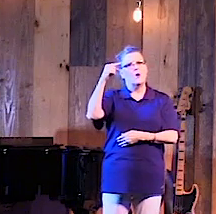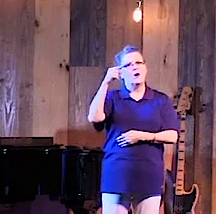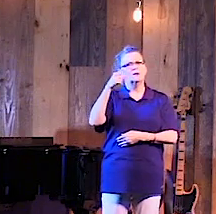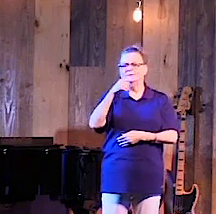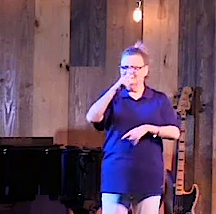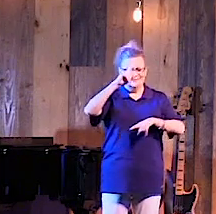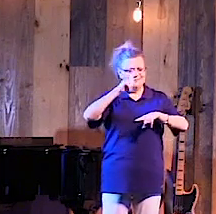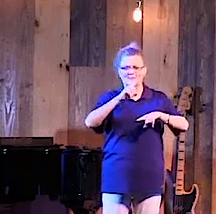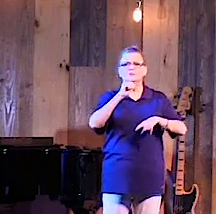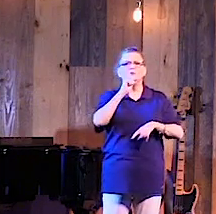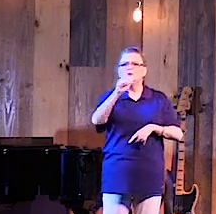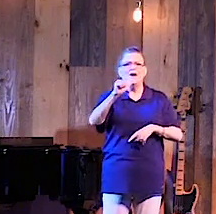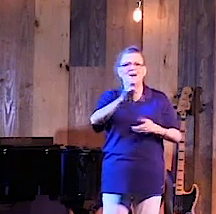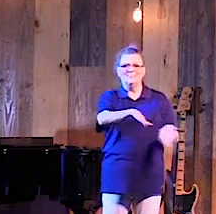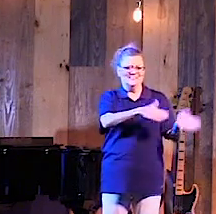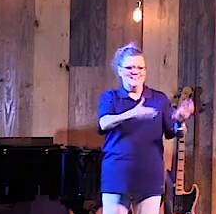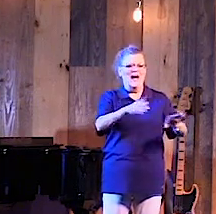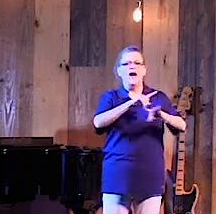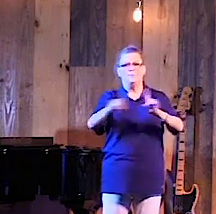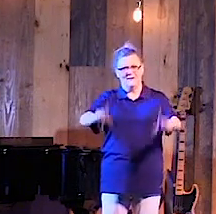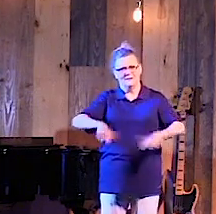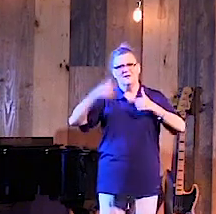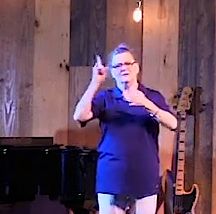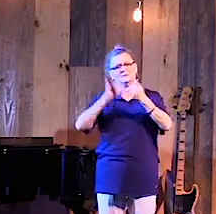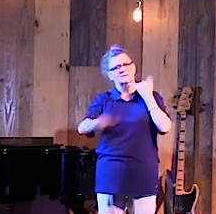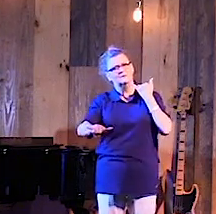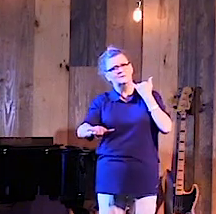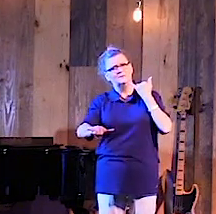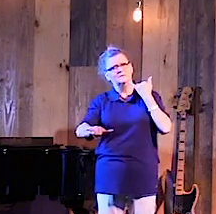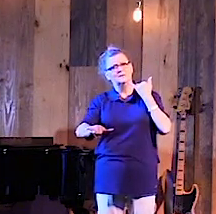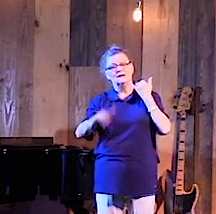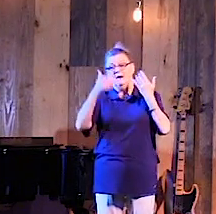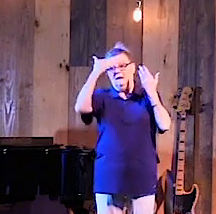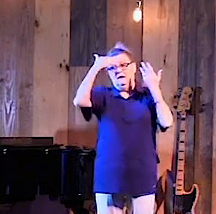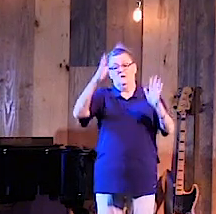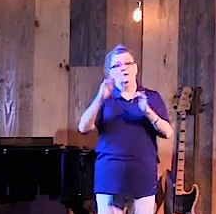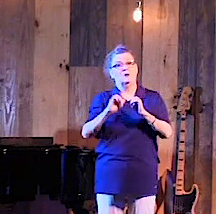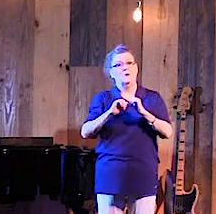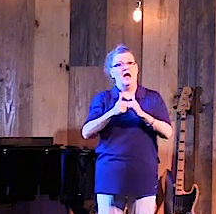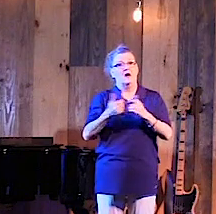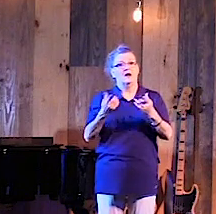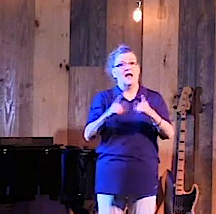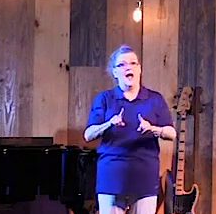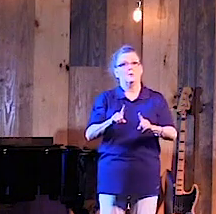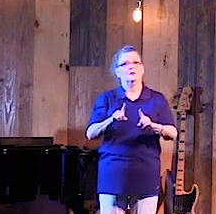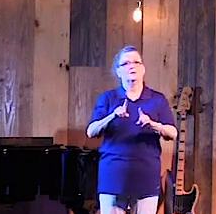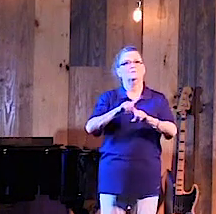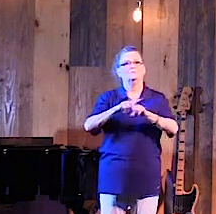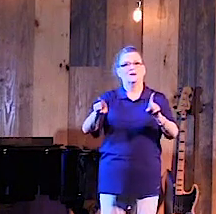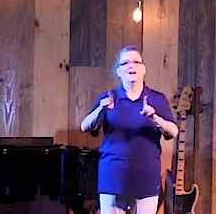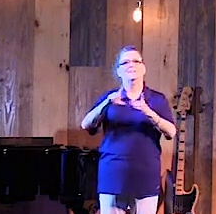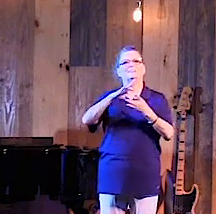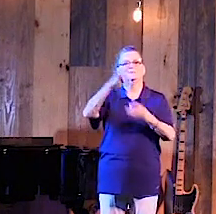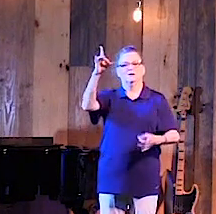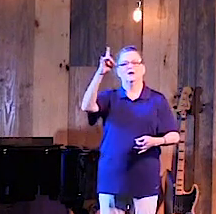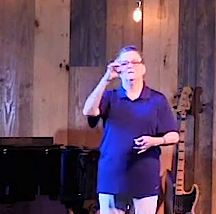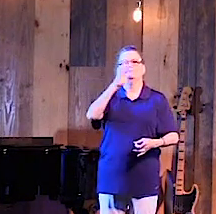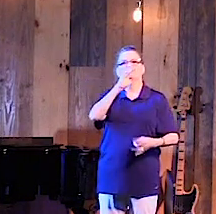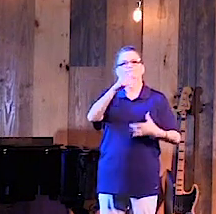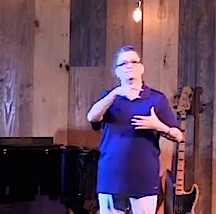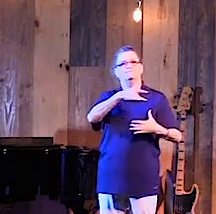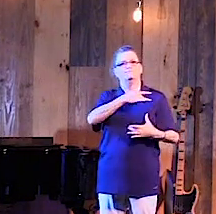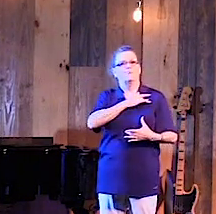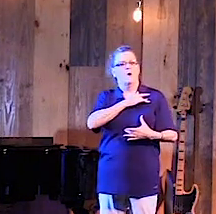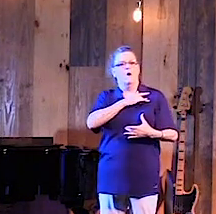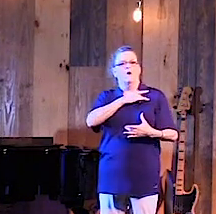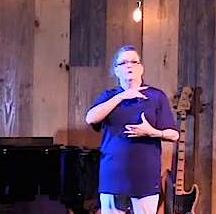life. How I remember that, I do not know. But the Spirit of God spoke the word of God in my heart and I simply then knew what to do. I